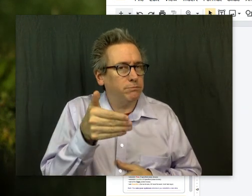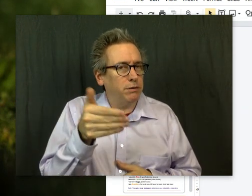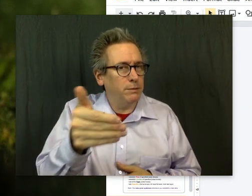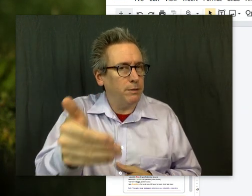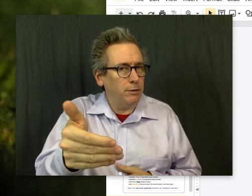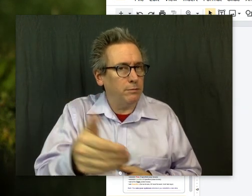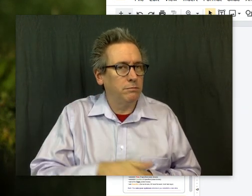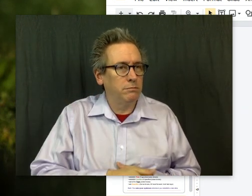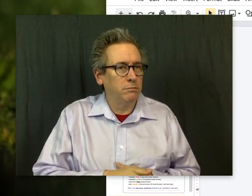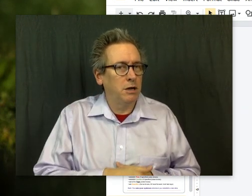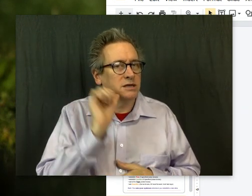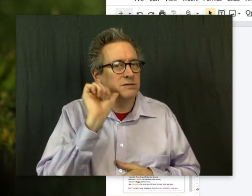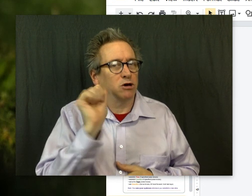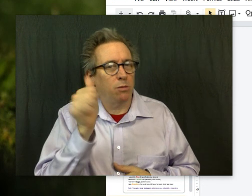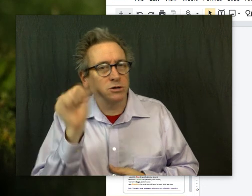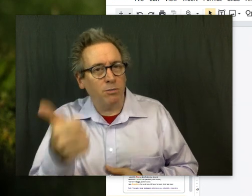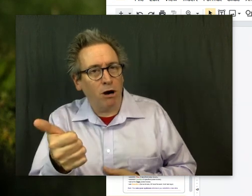future,